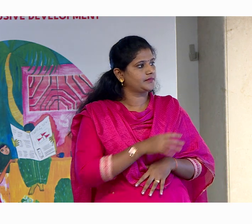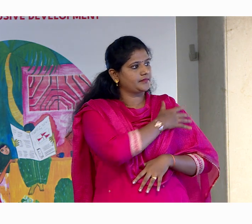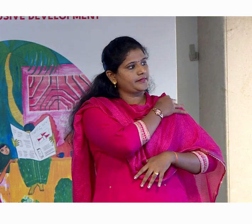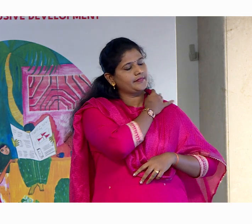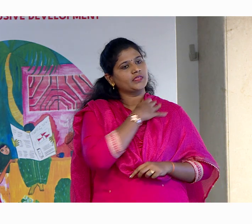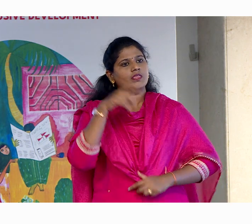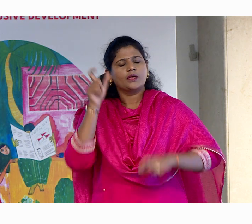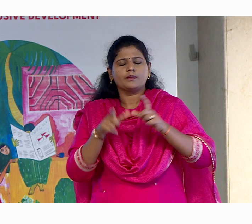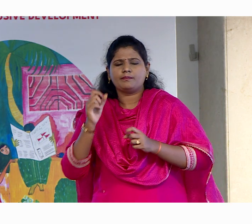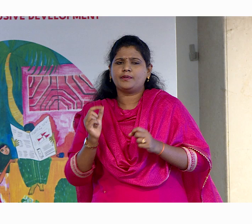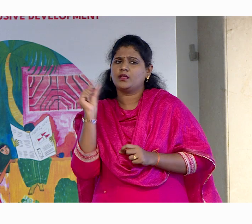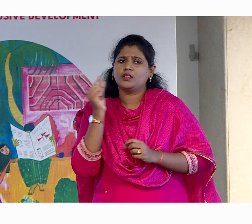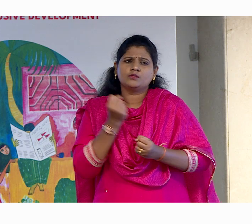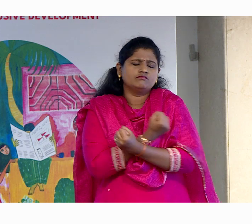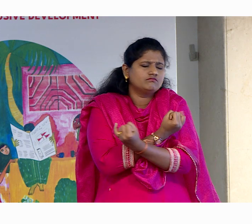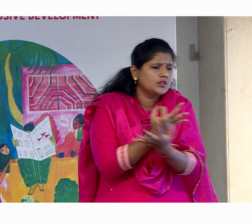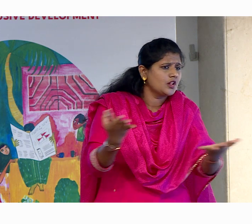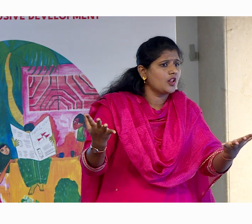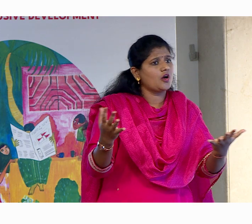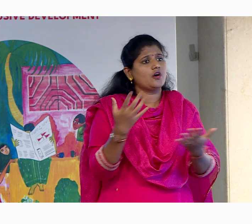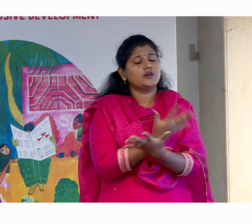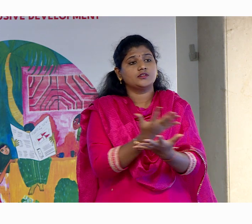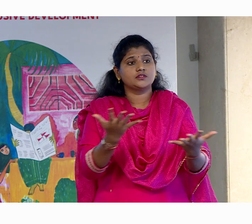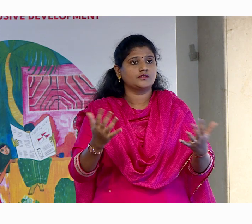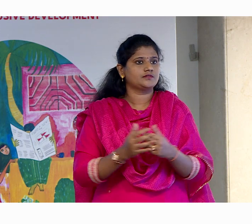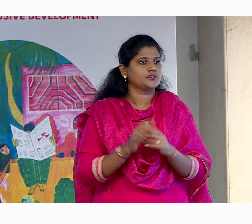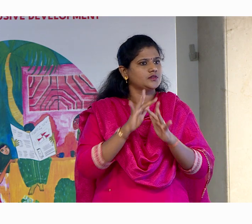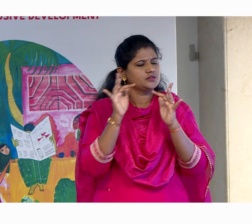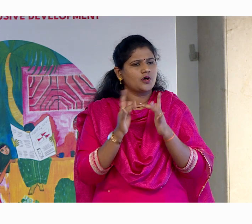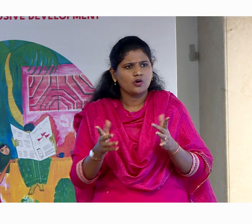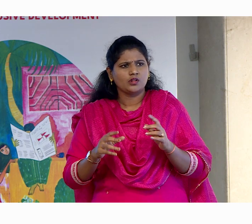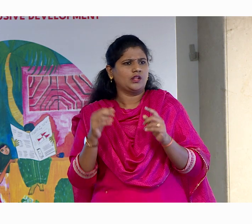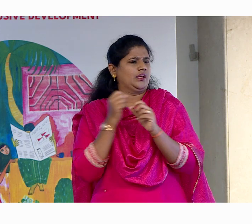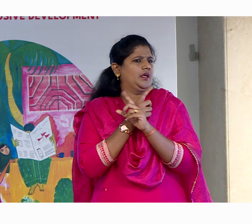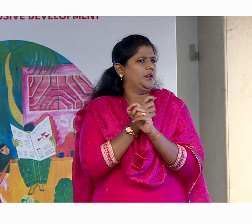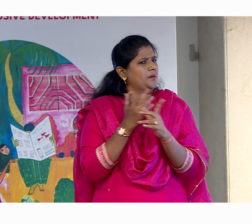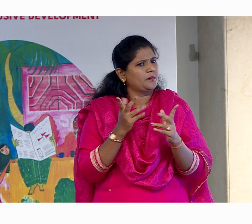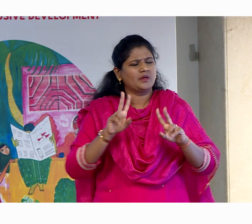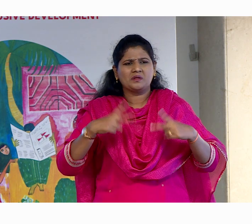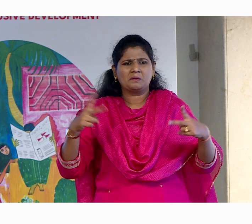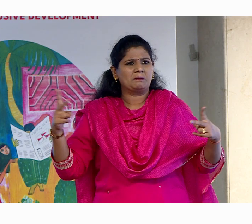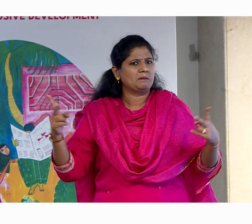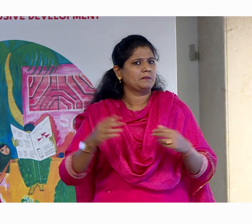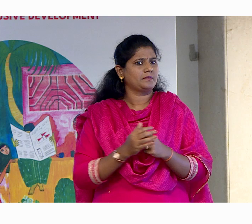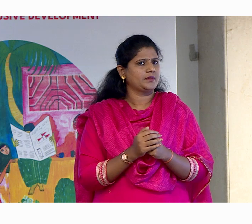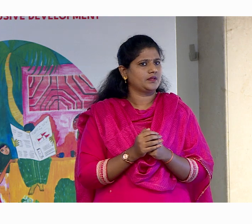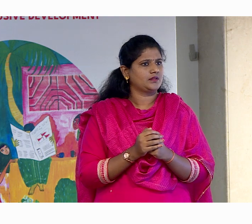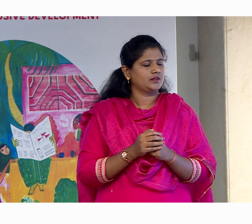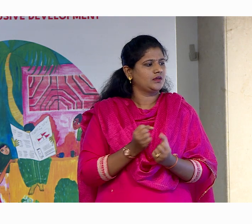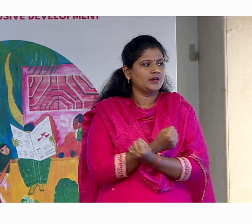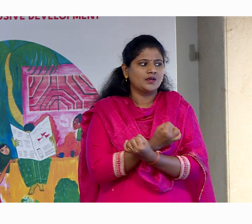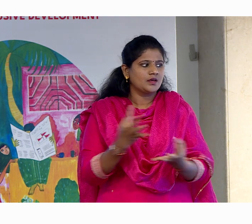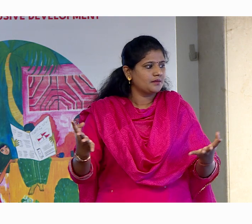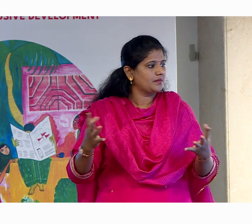People use lots and lots and lots of sources of evidence. When we talk about evidence, we don't just mean research evidence. So we've got on this slide many, many